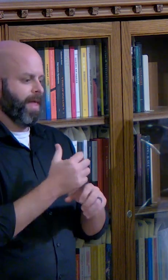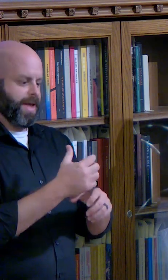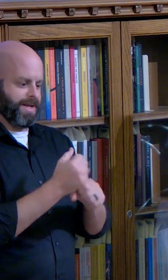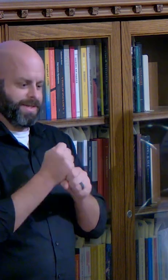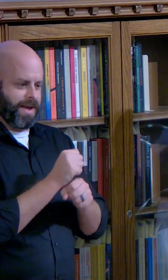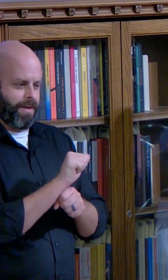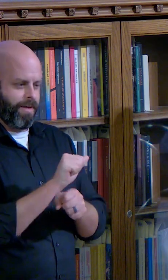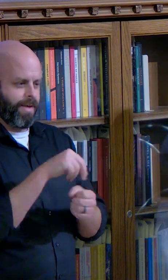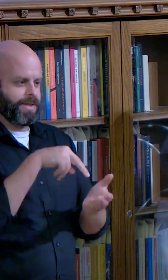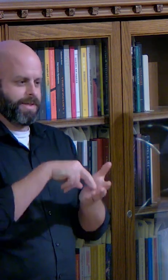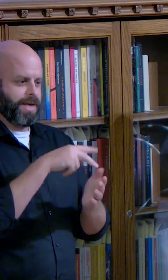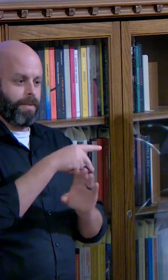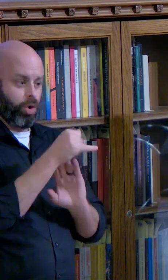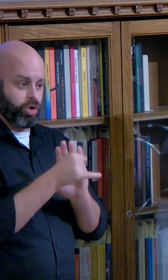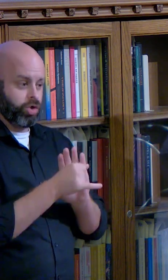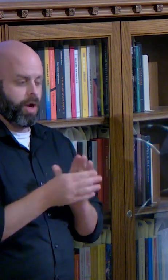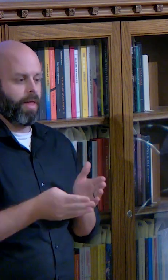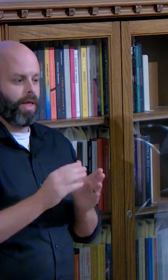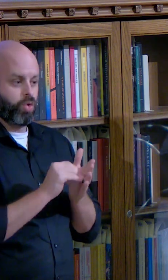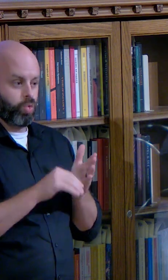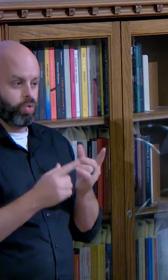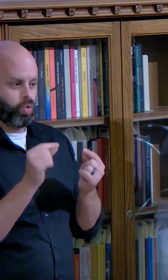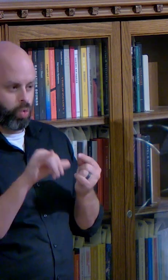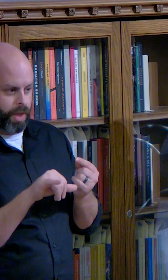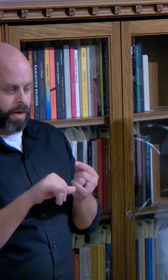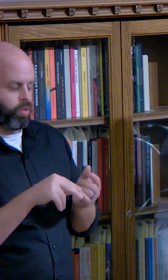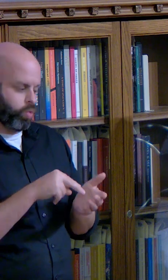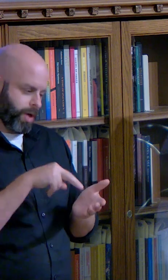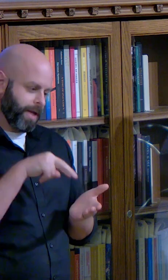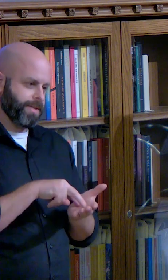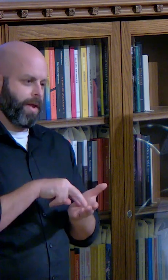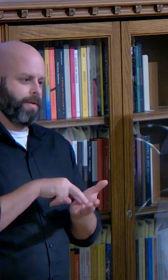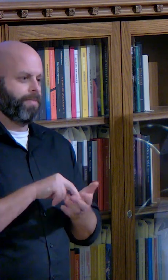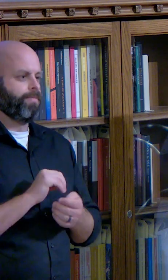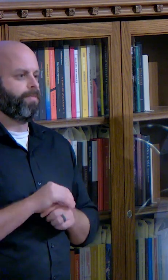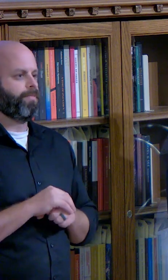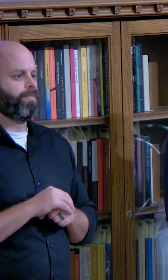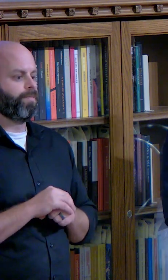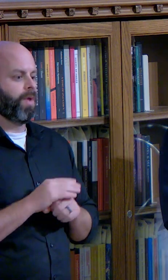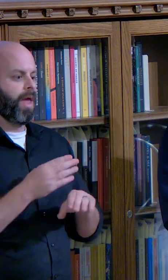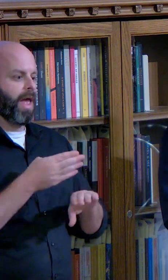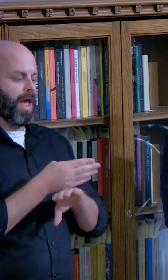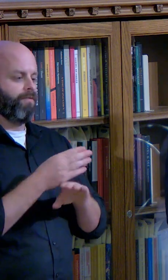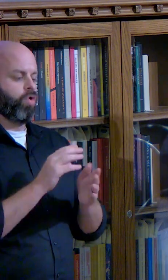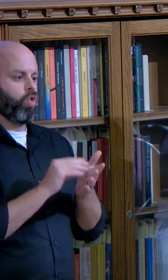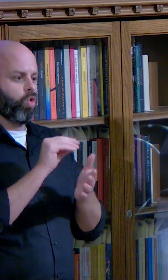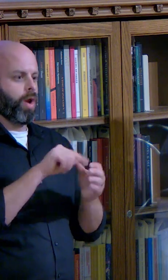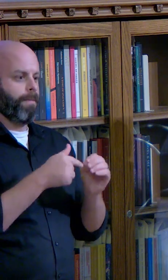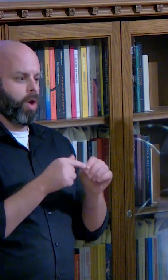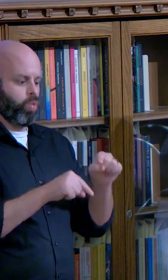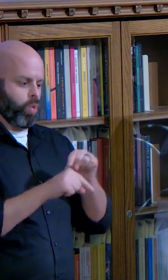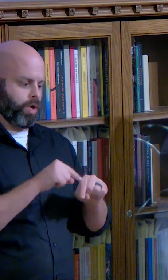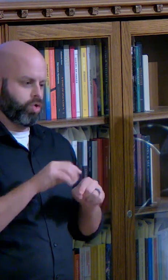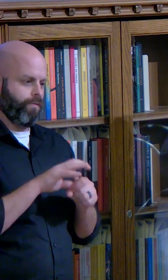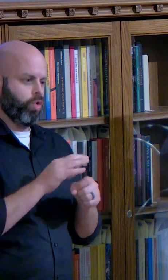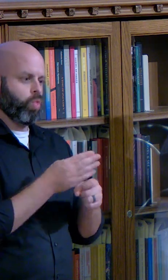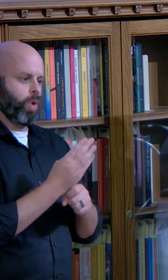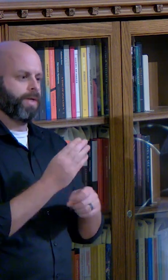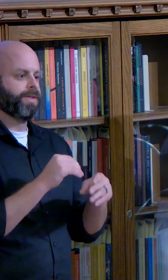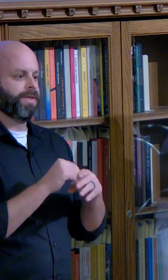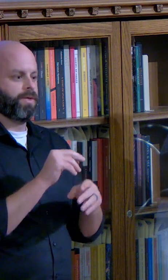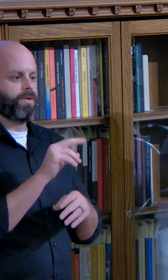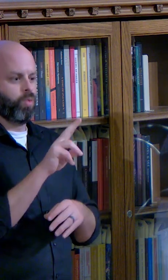project which allows students to do just that after learning about the regression of voting rights in the United States of